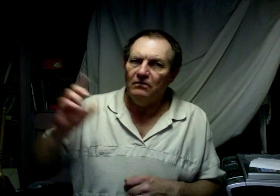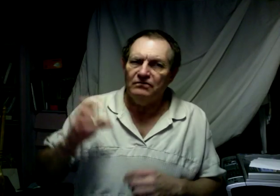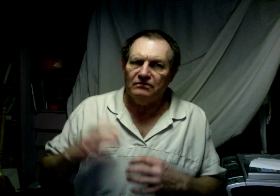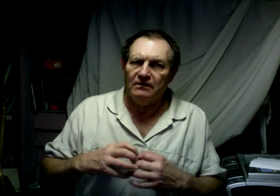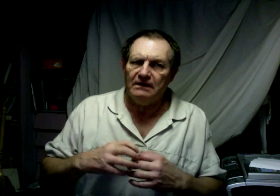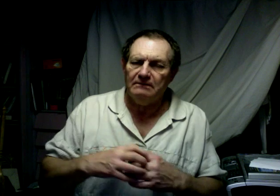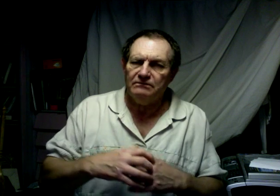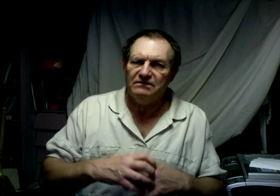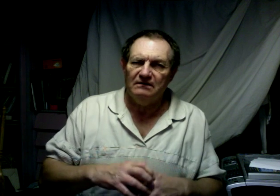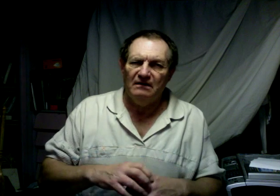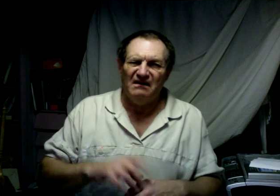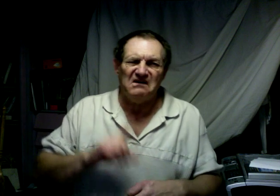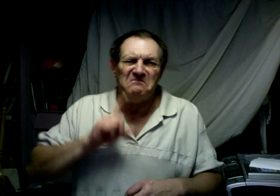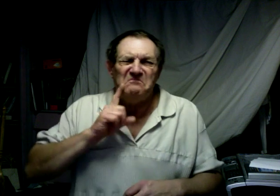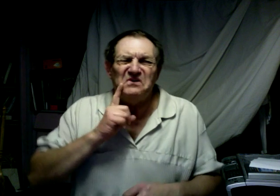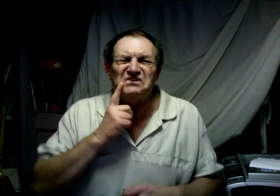Those grapes are bitter.